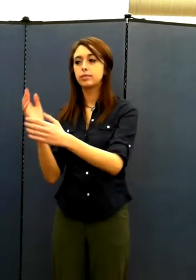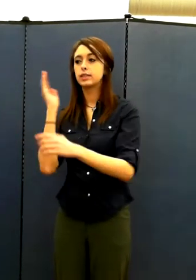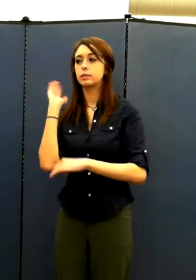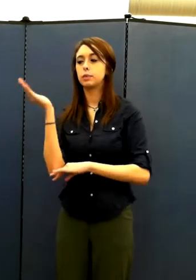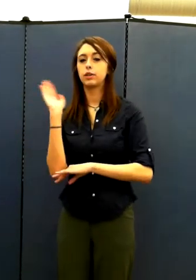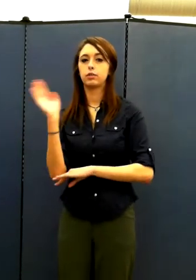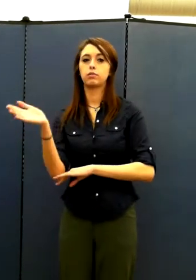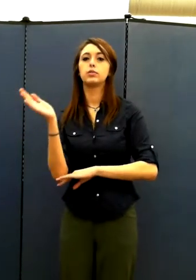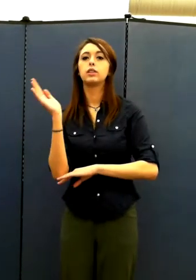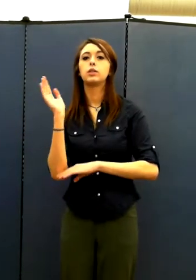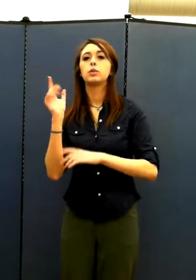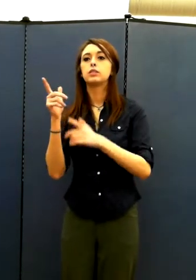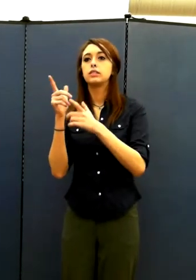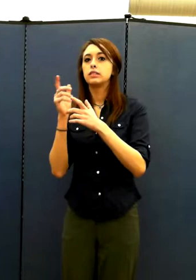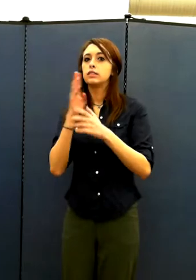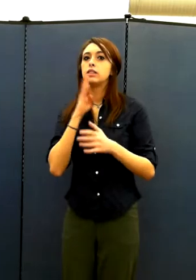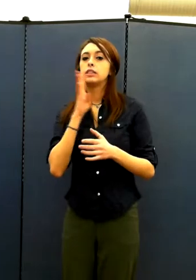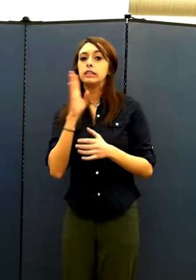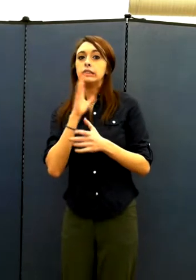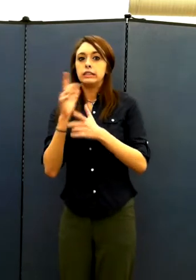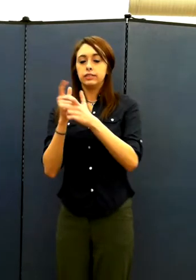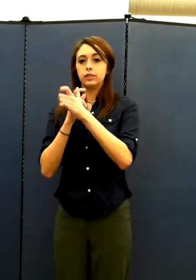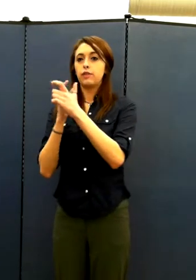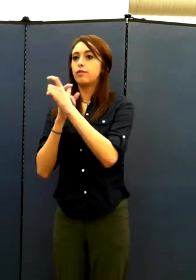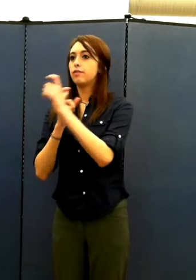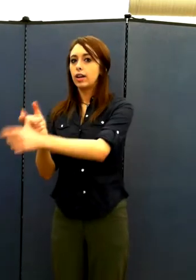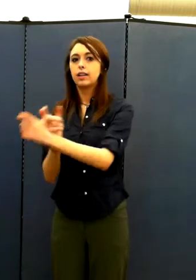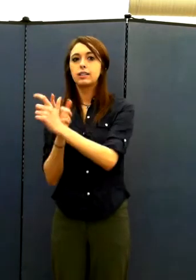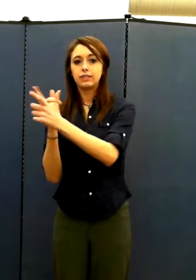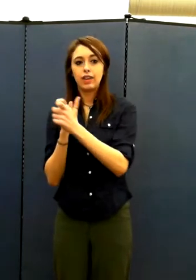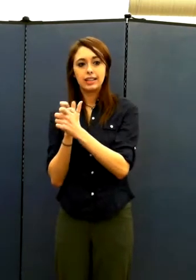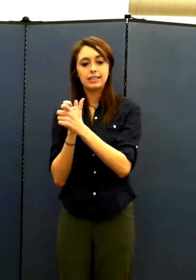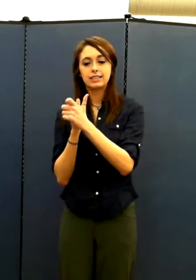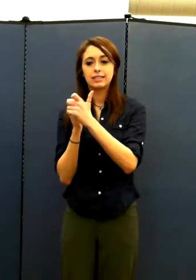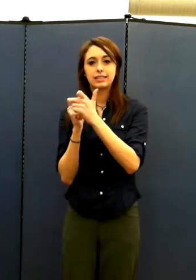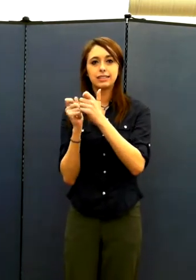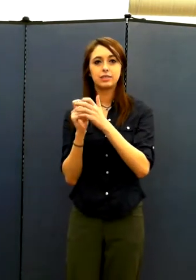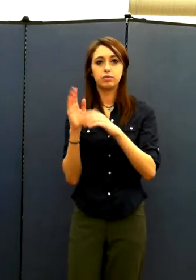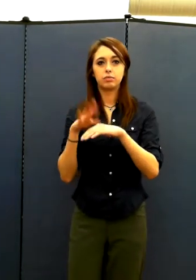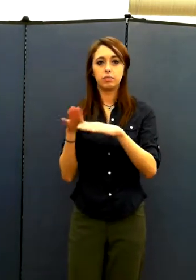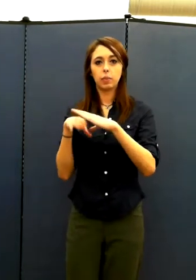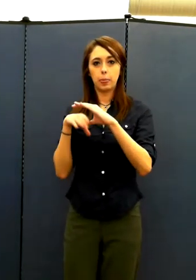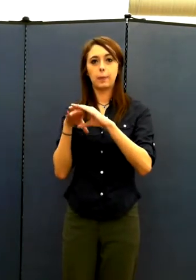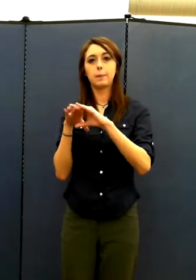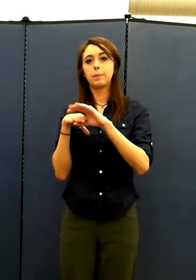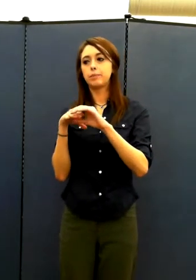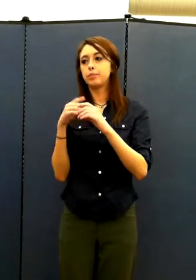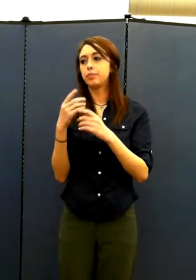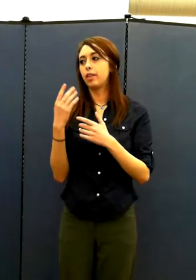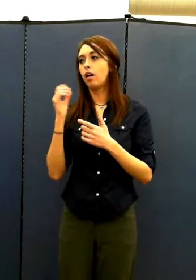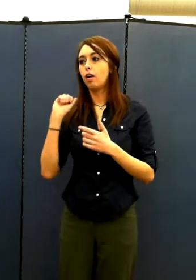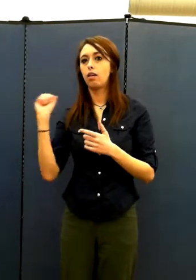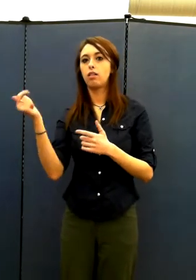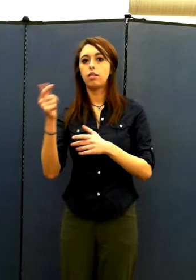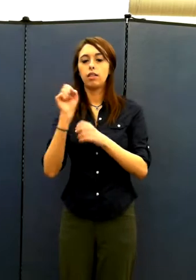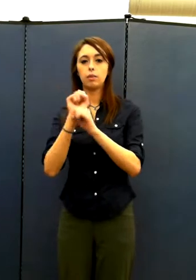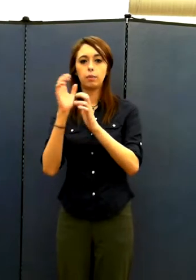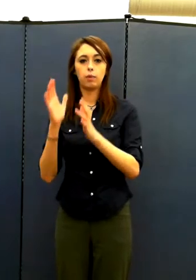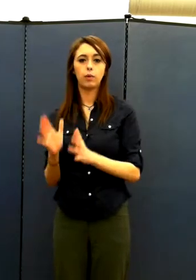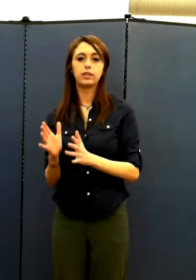million miles a minute, was throwing all this terminology that, of course, all the employees understood because they worked there. And I was just